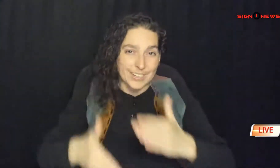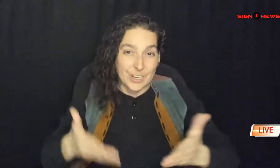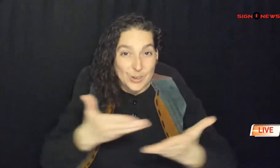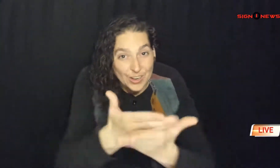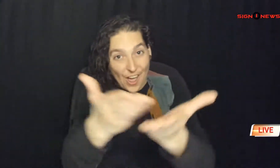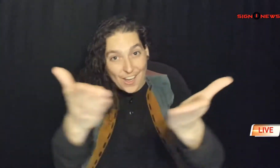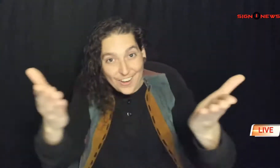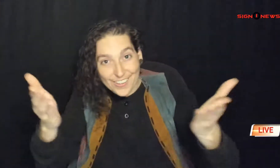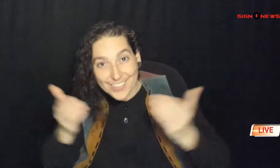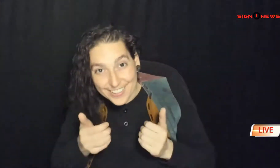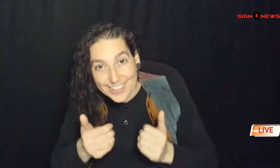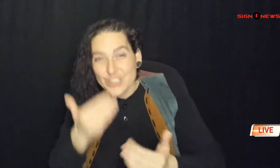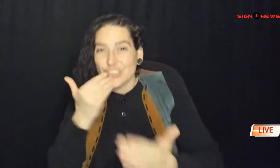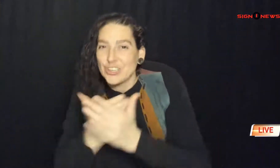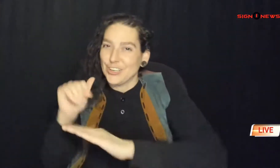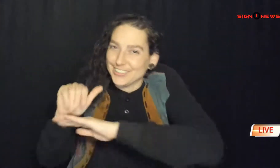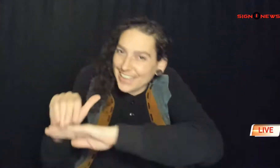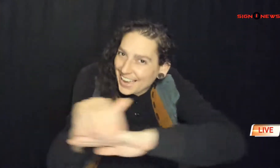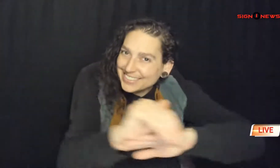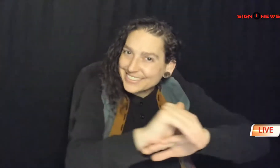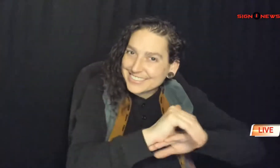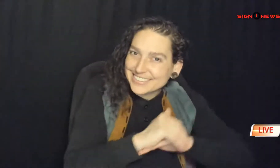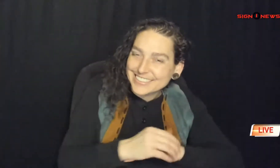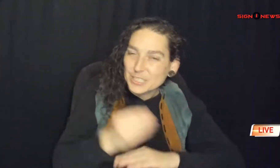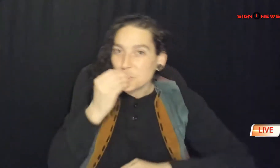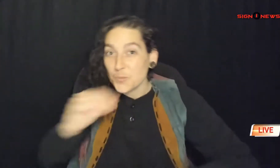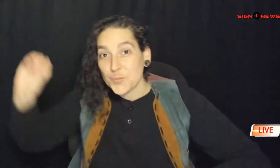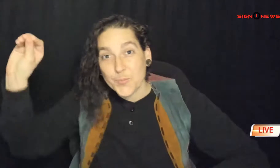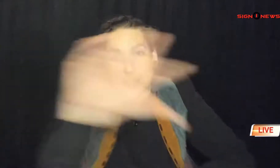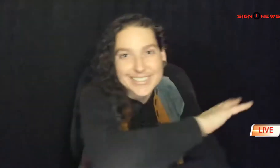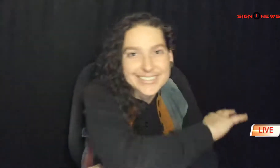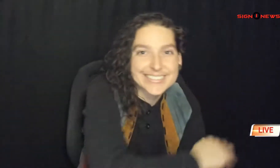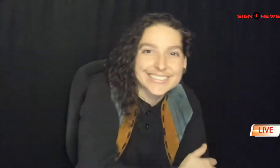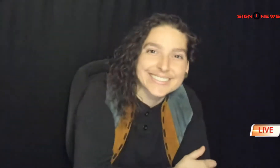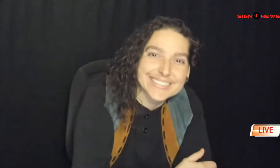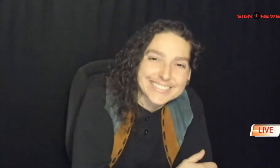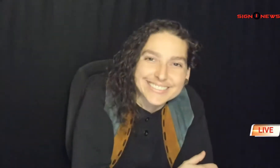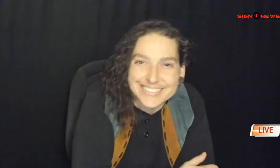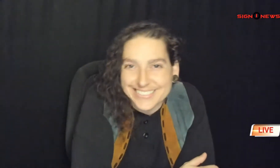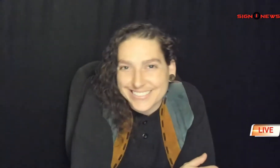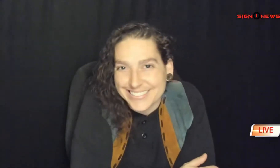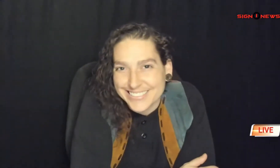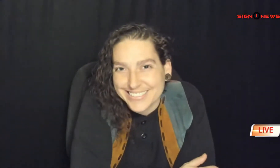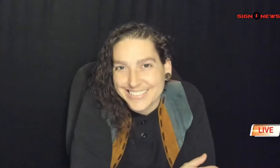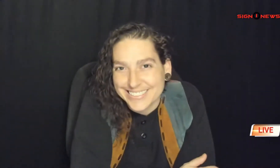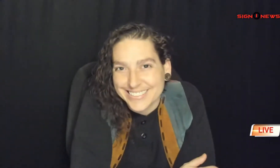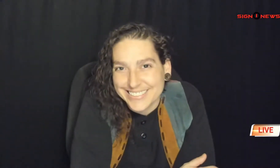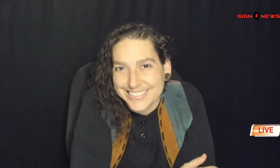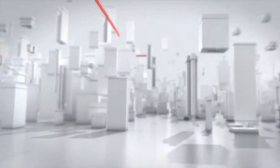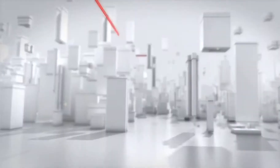Have a great weekend, everybody, and have a good night.